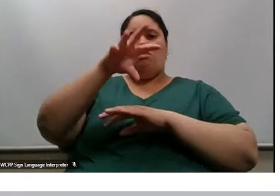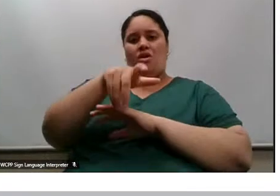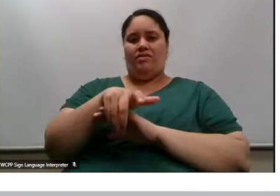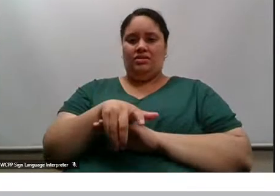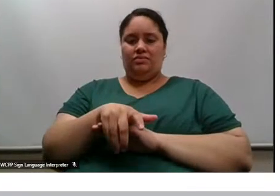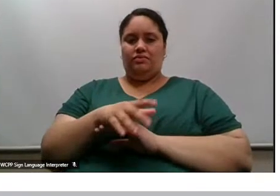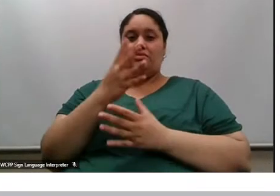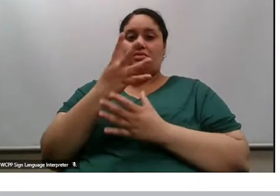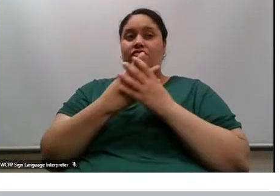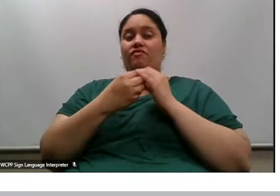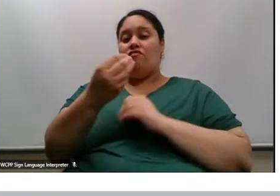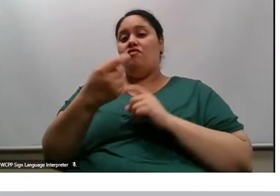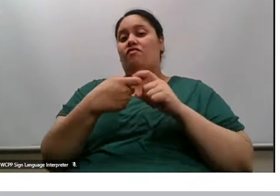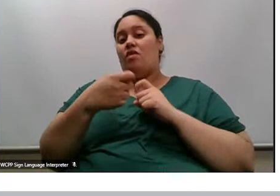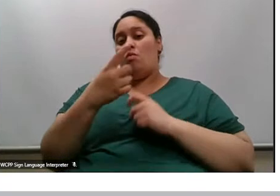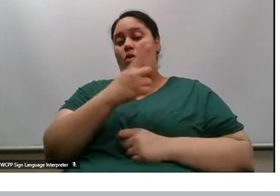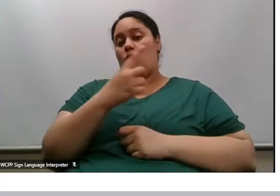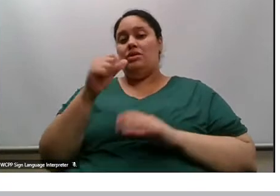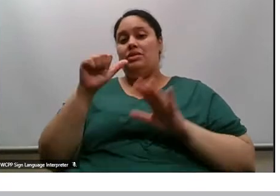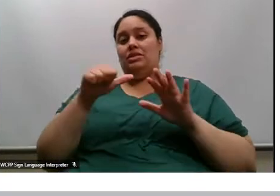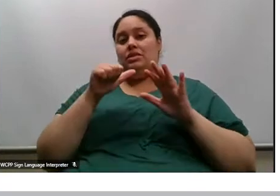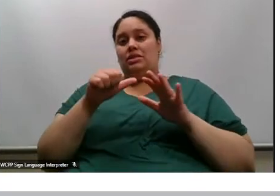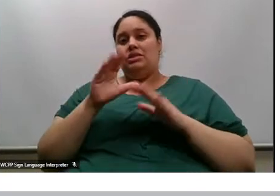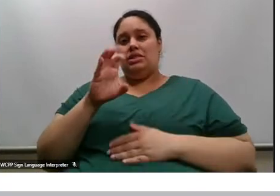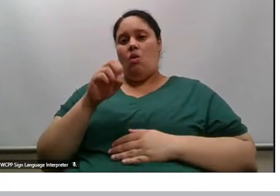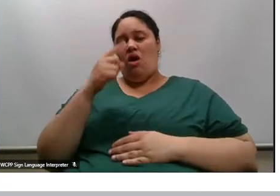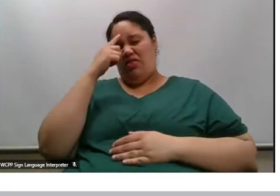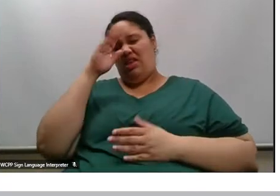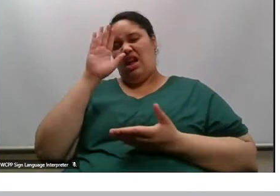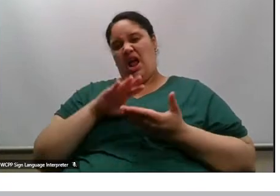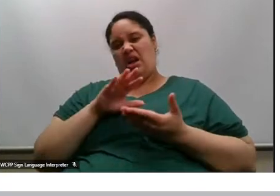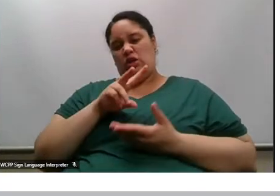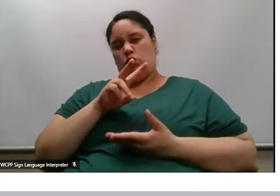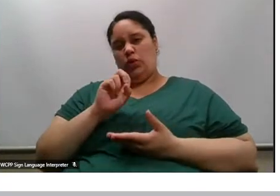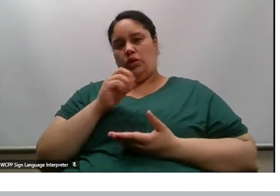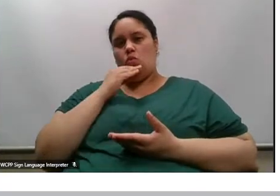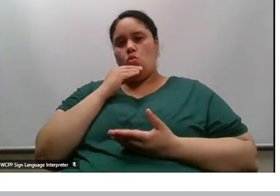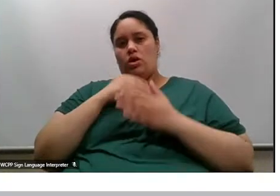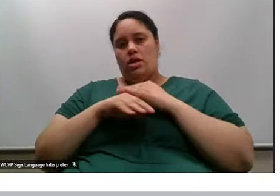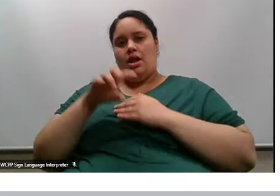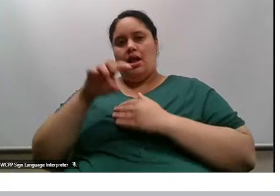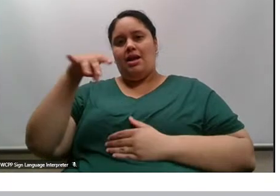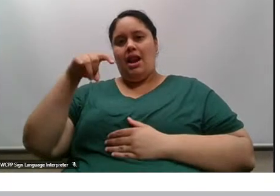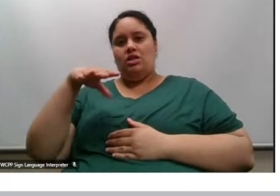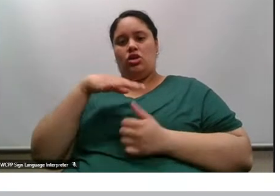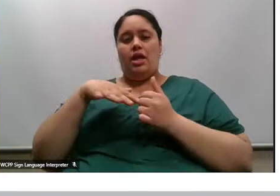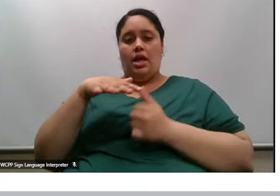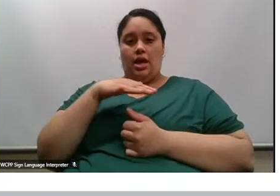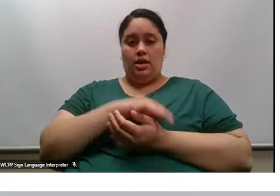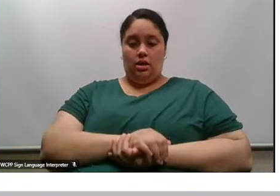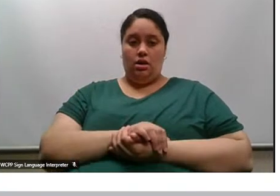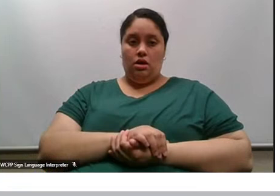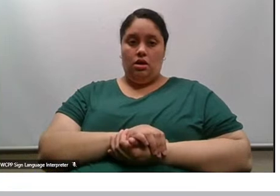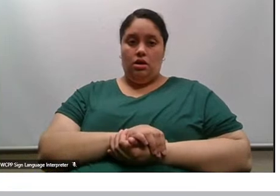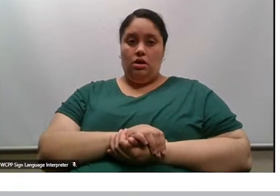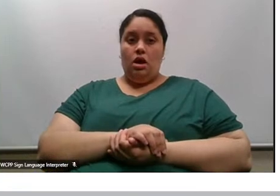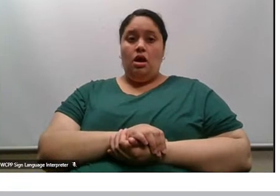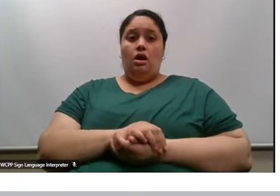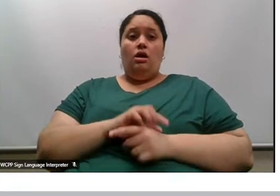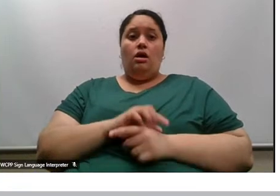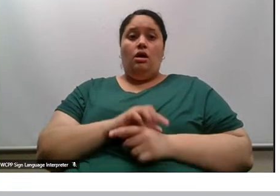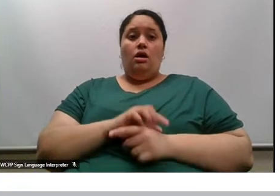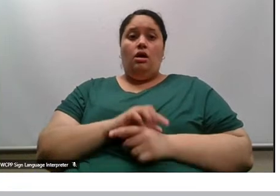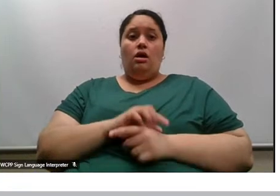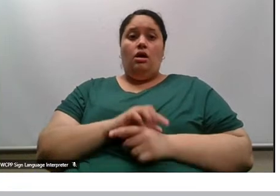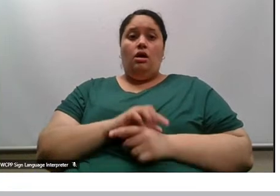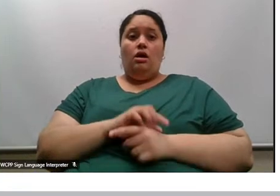of the 116, CEO, I'm thinking it's less than 20 was in the Khayelitsha area, but it was a spread from here